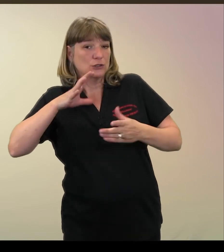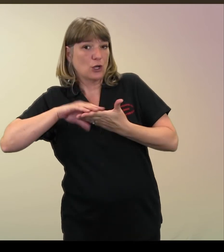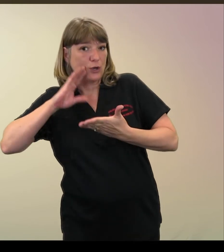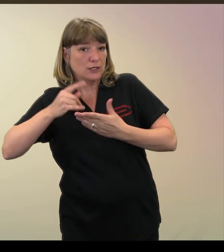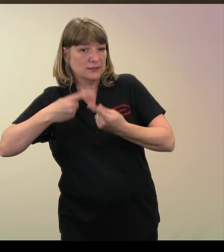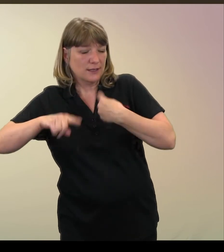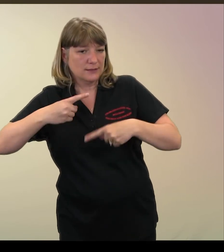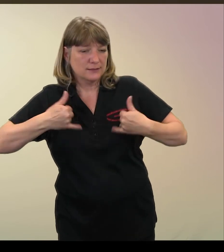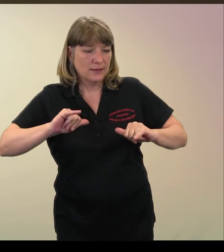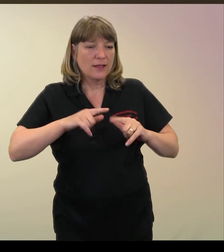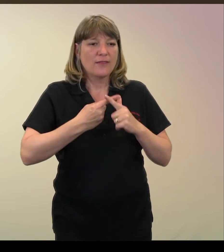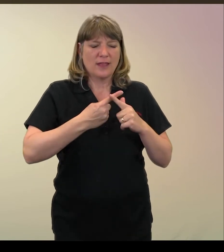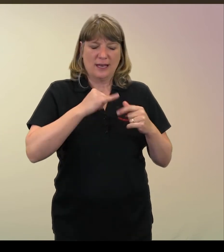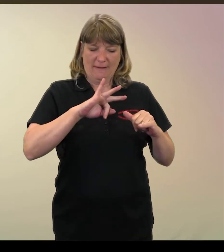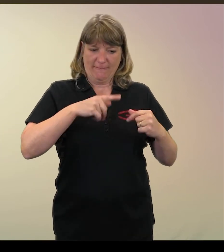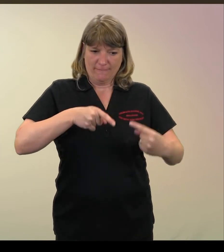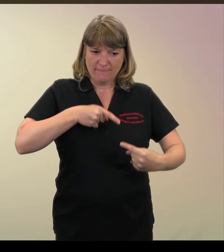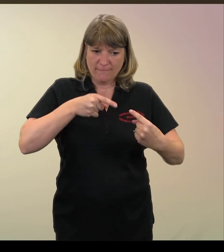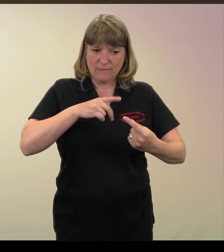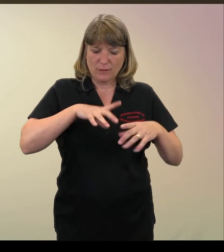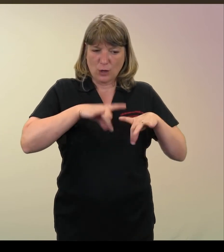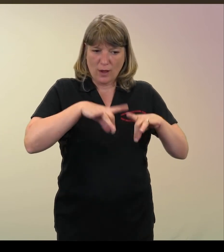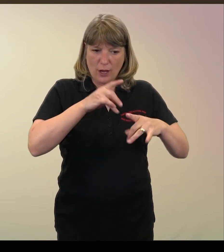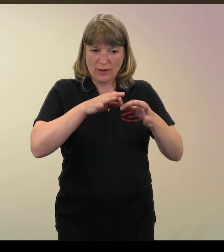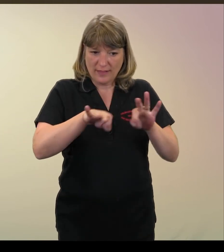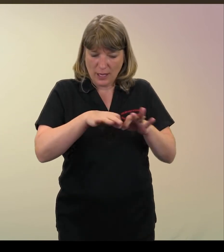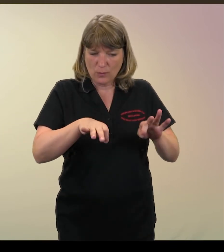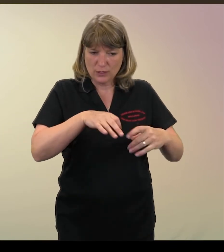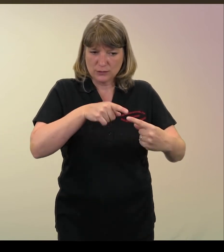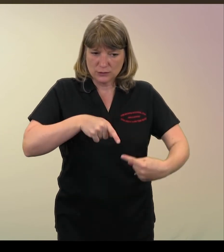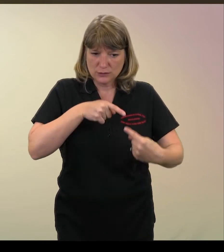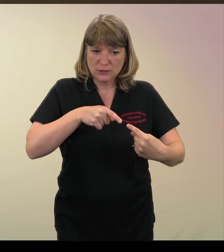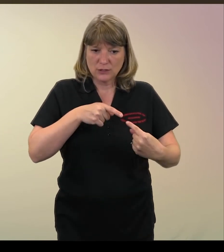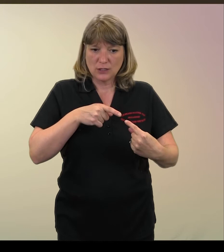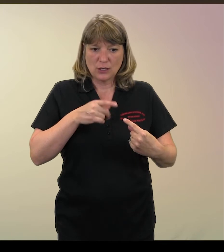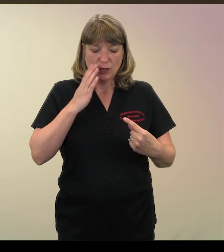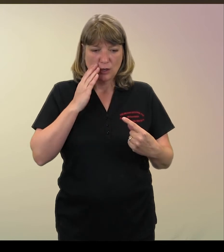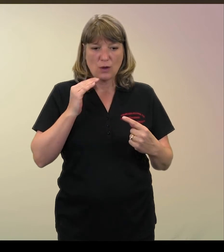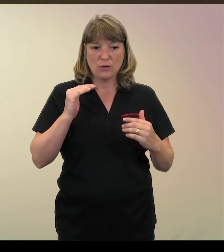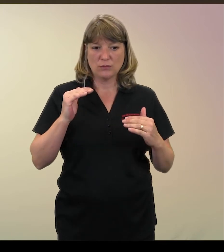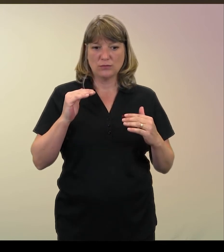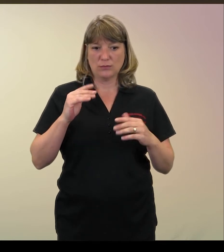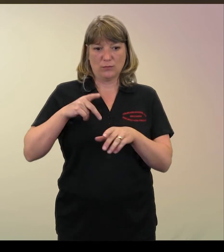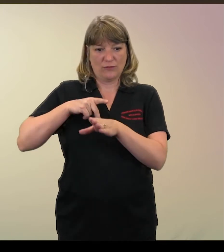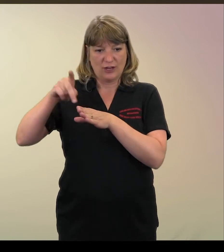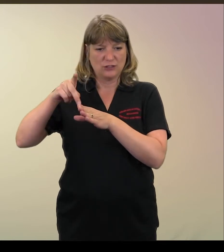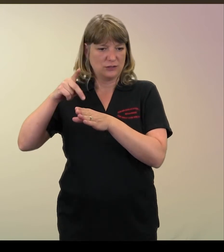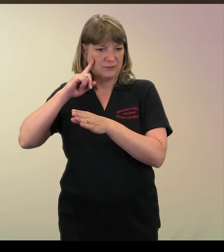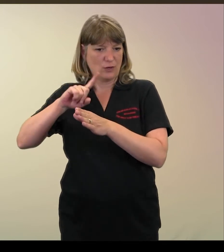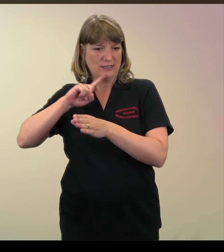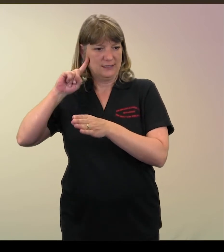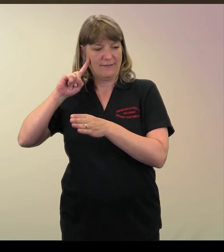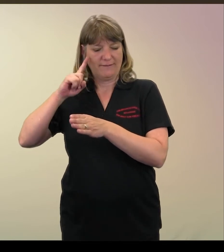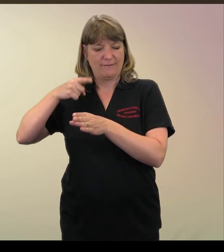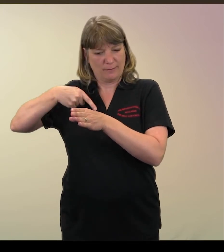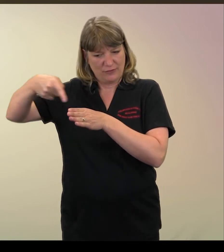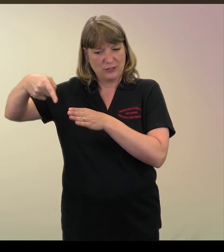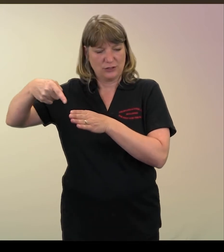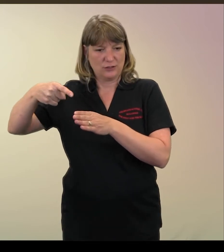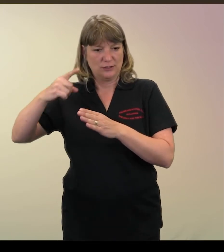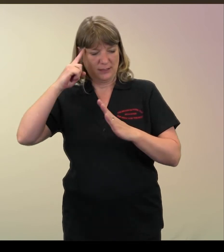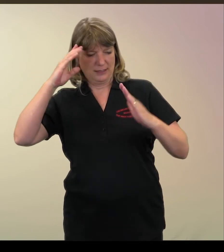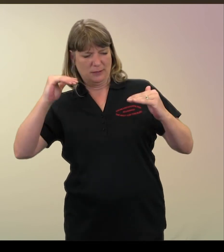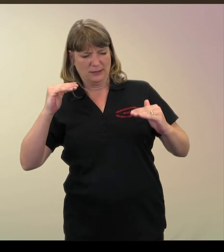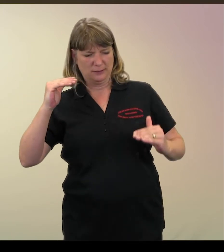sign language. If a child is having difficulty acquiring language at the rate that we would, as professionals in deafness,